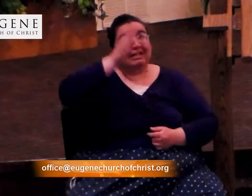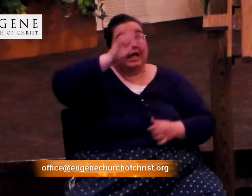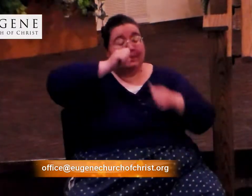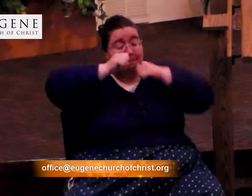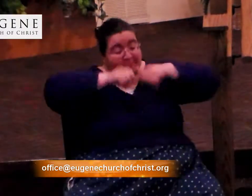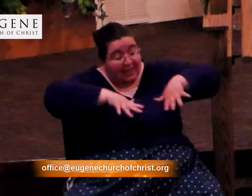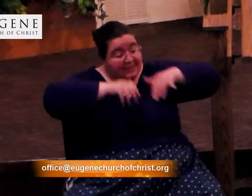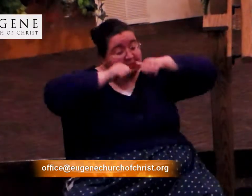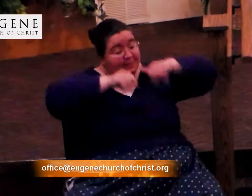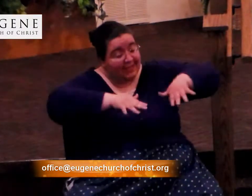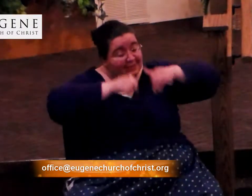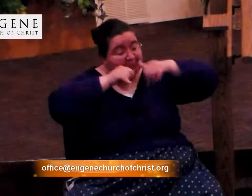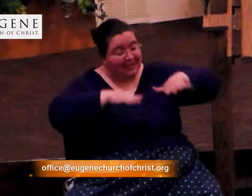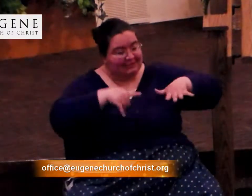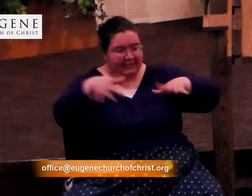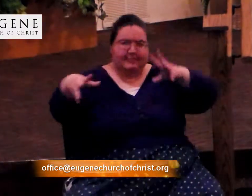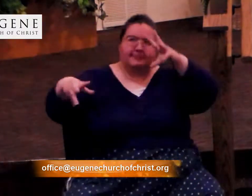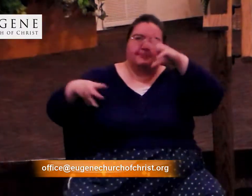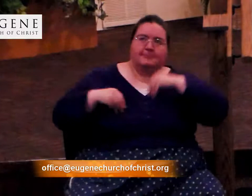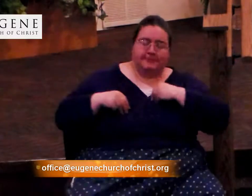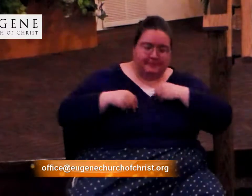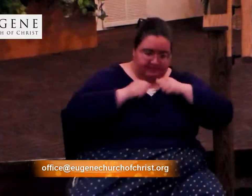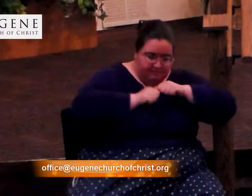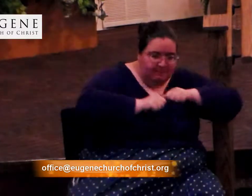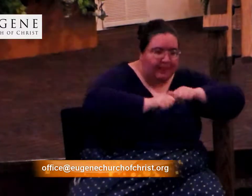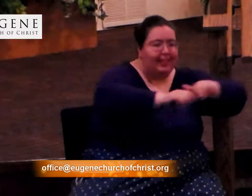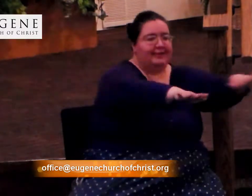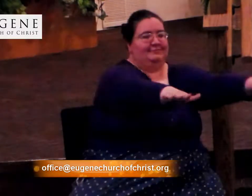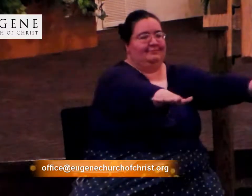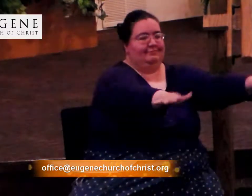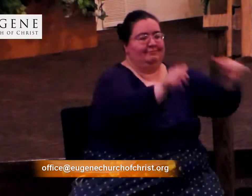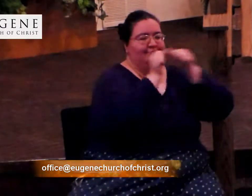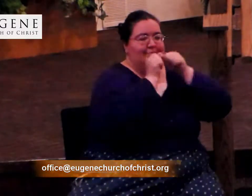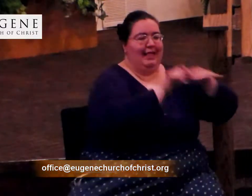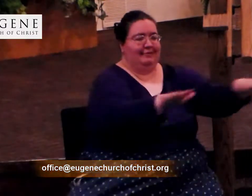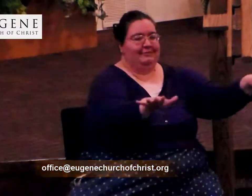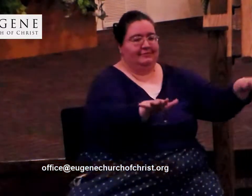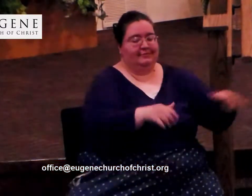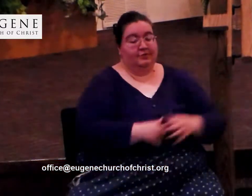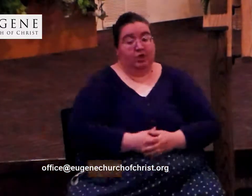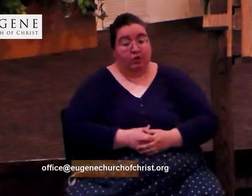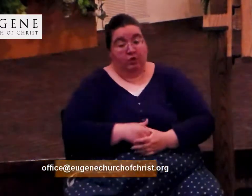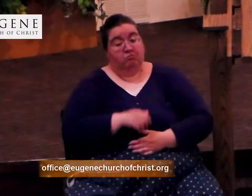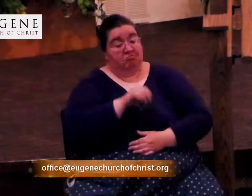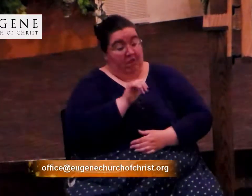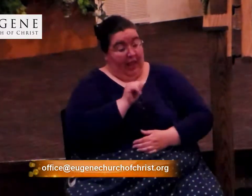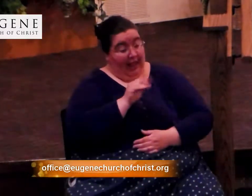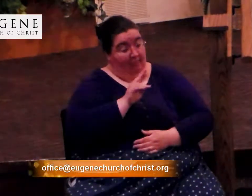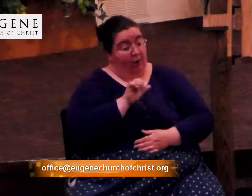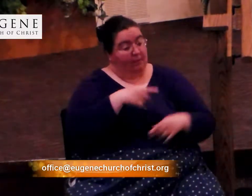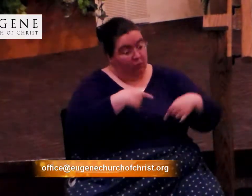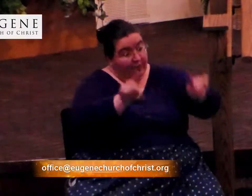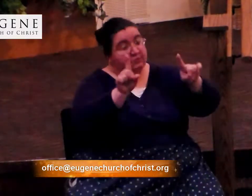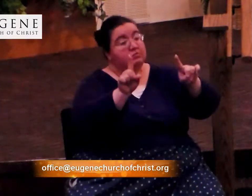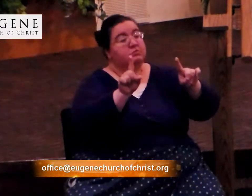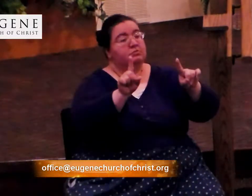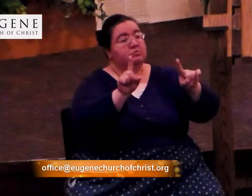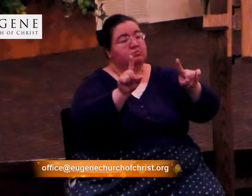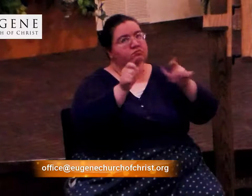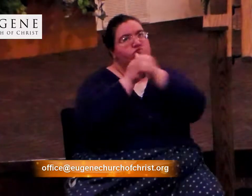and bless others as a result. So Abram went, and as the Lord had told him, and Lot went with him. Abram